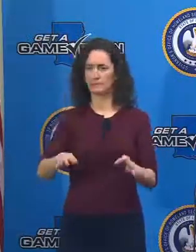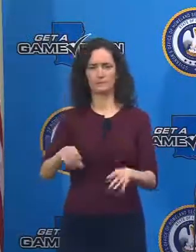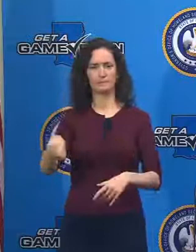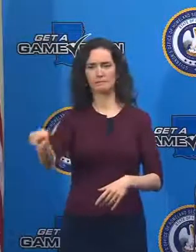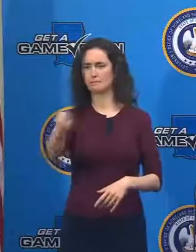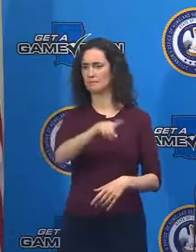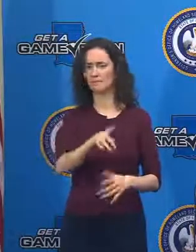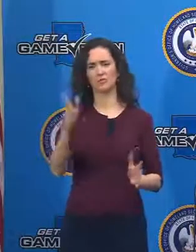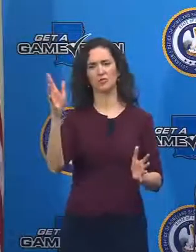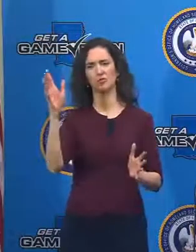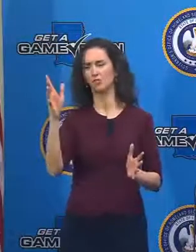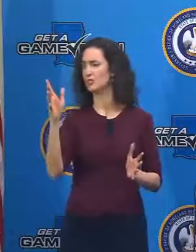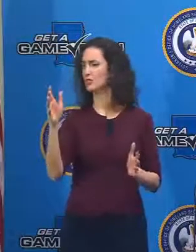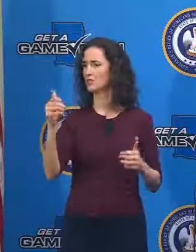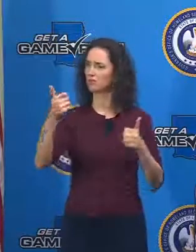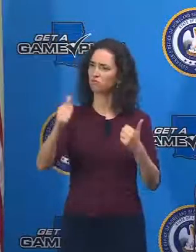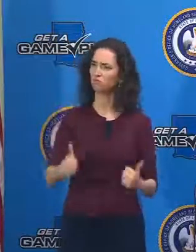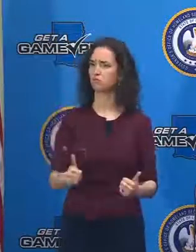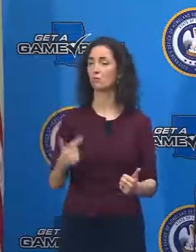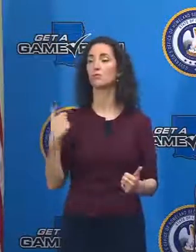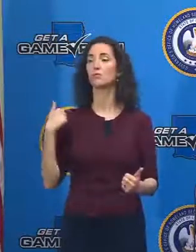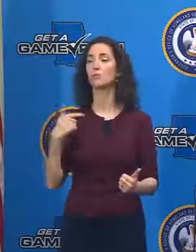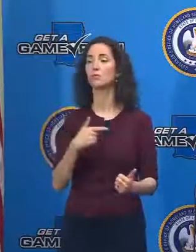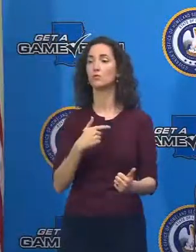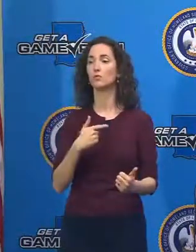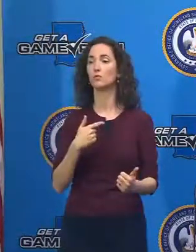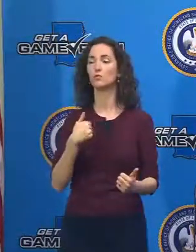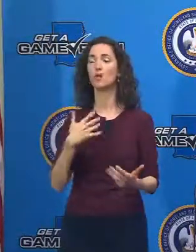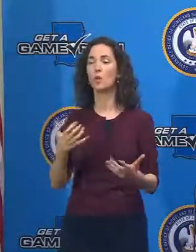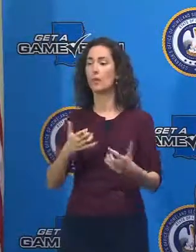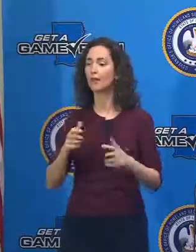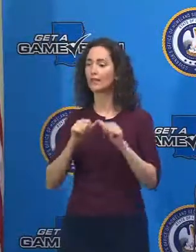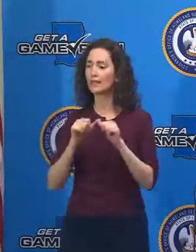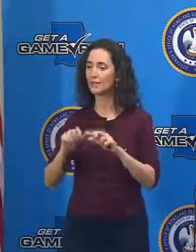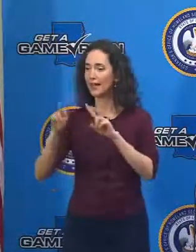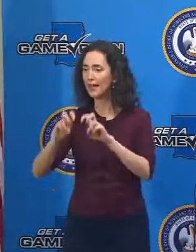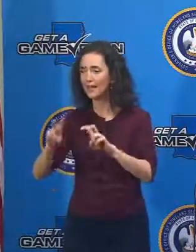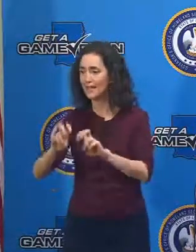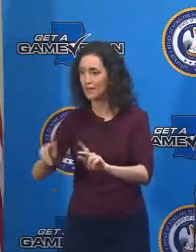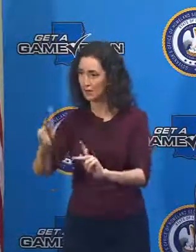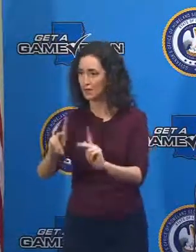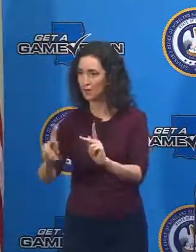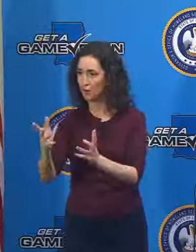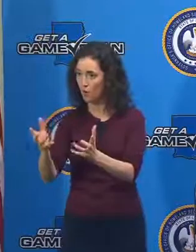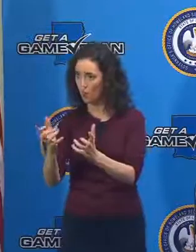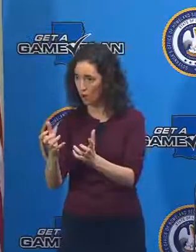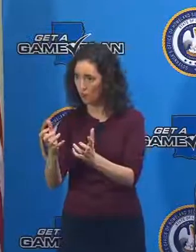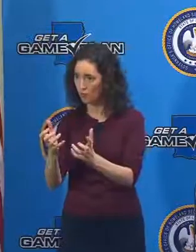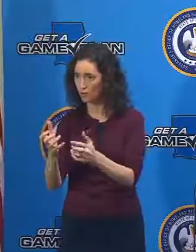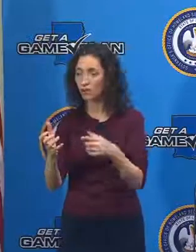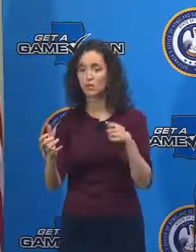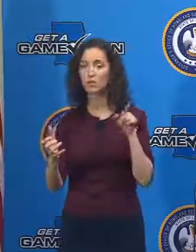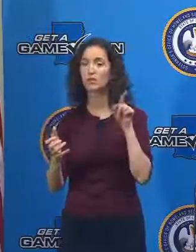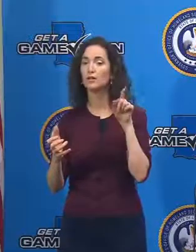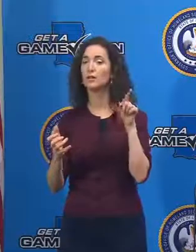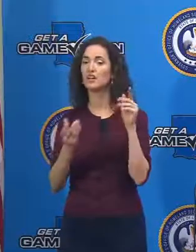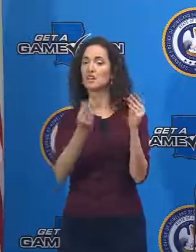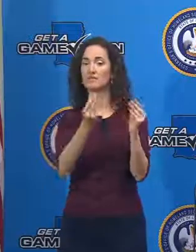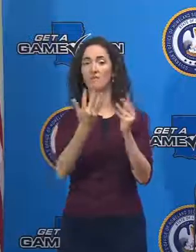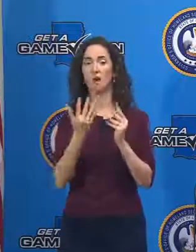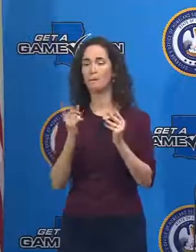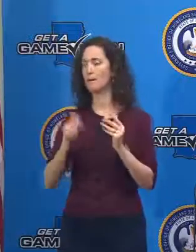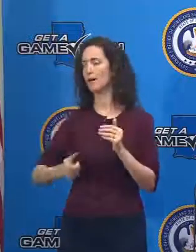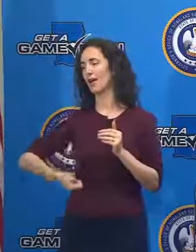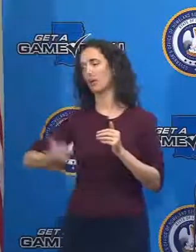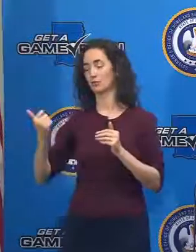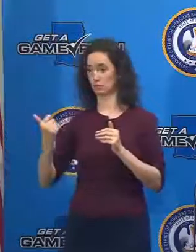definitely deteriorating, wanted to continue assessing the folks, and that is when we were informed that we needed to